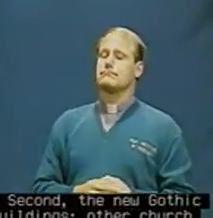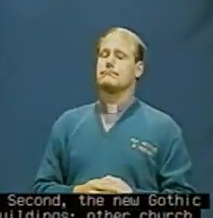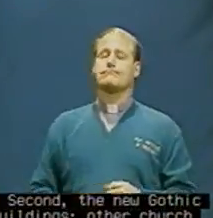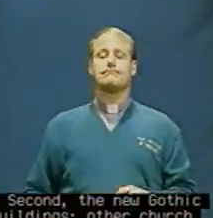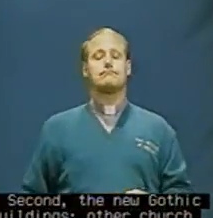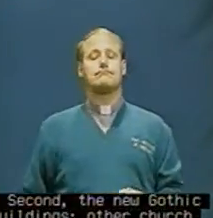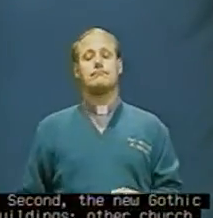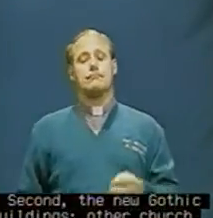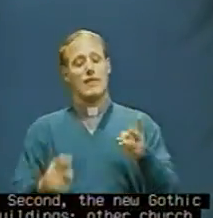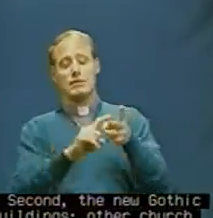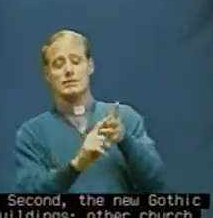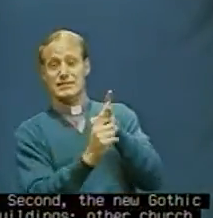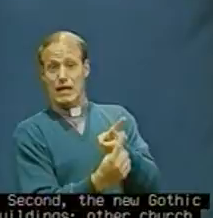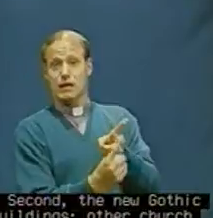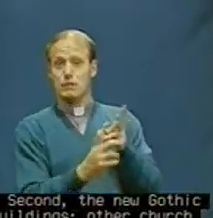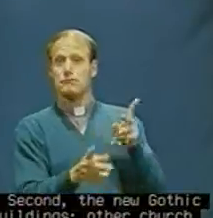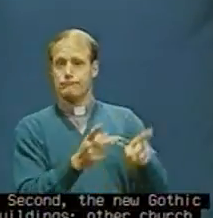Second, the new Gothic buildings.